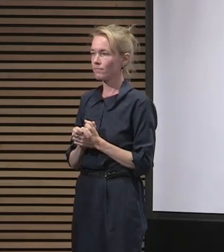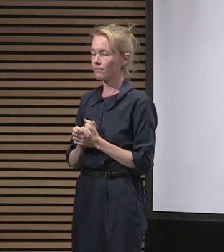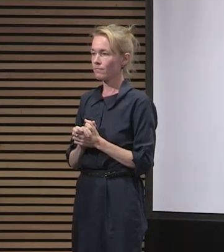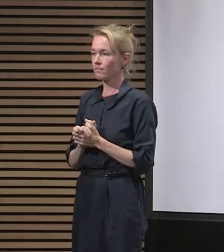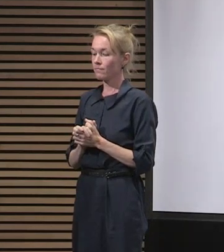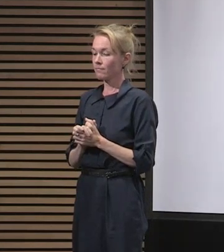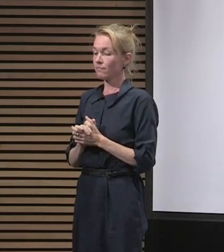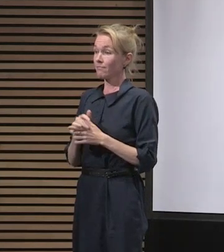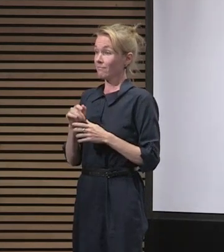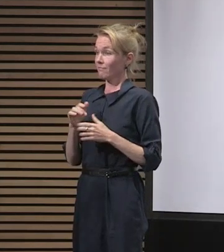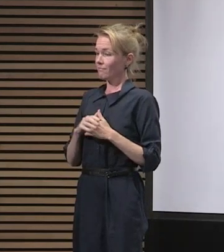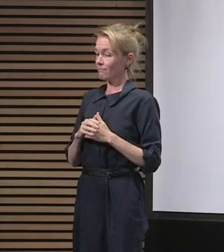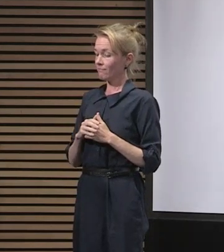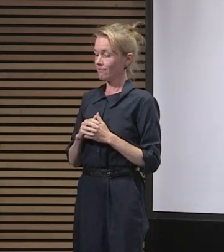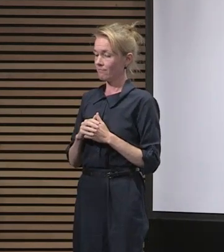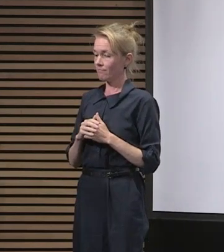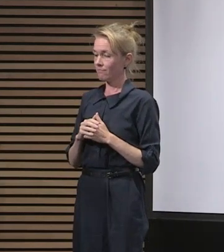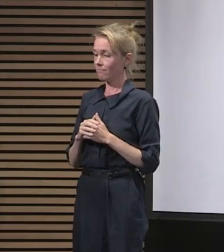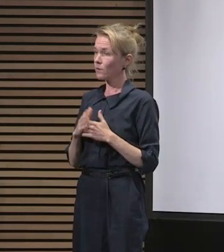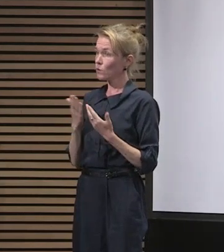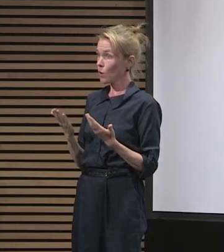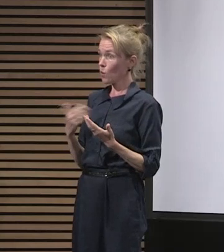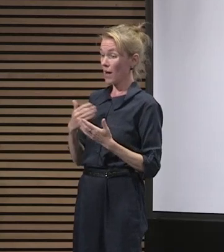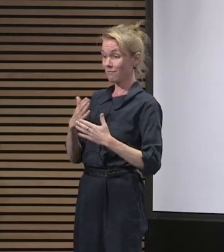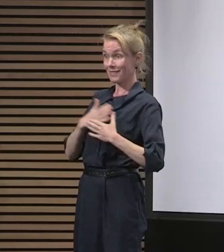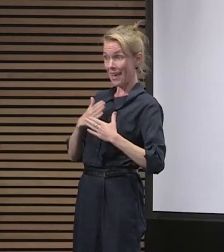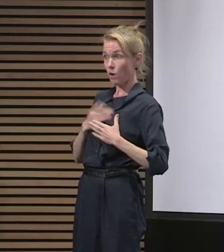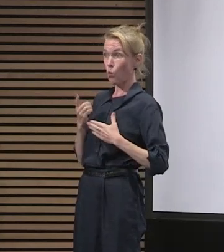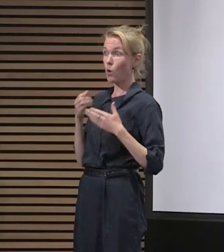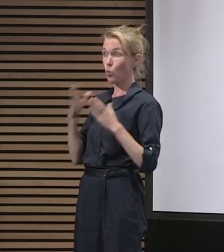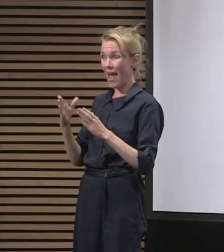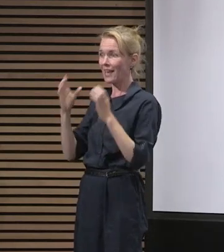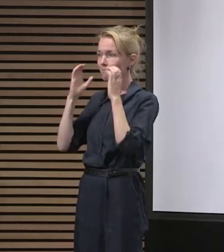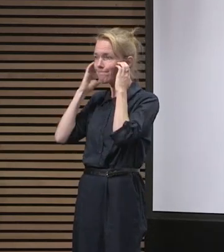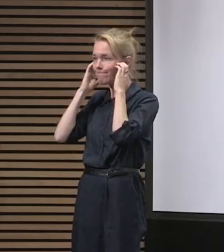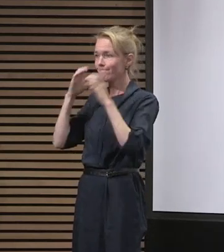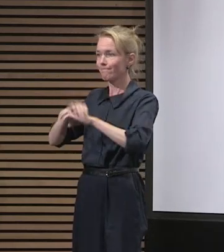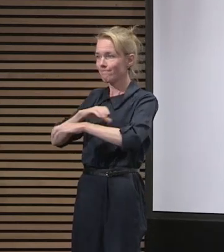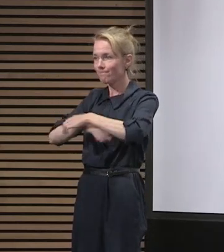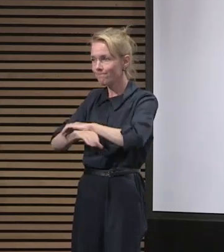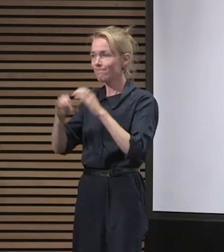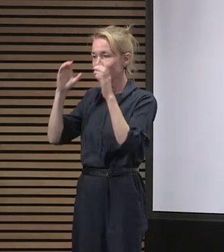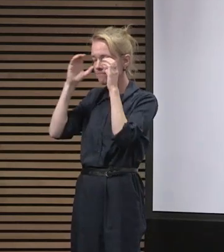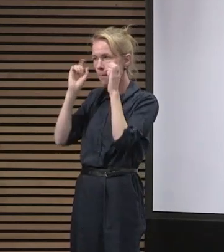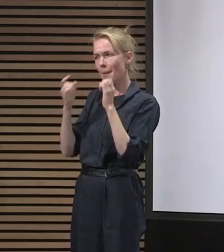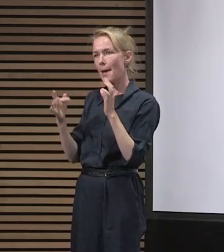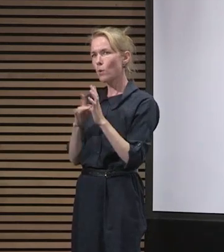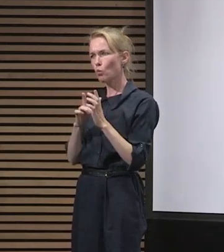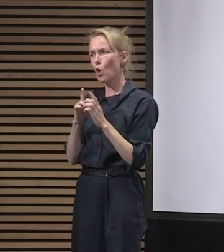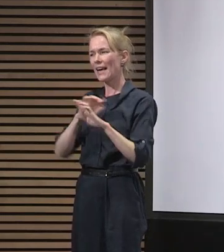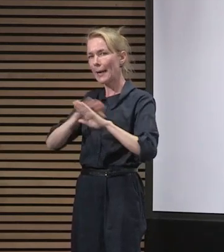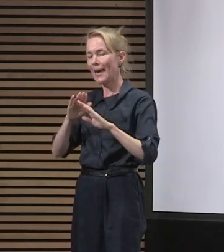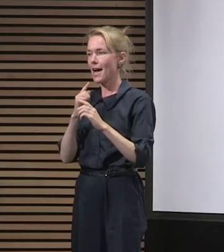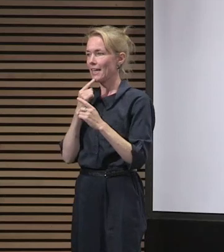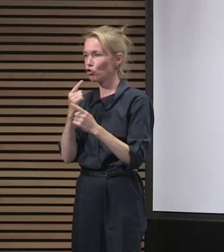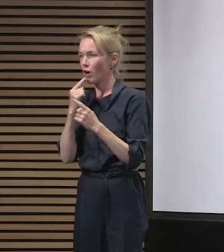course, is only part of keeping them safe. It's also important they know how to use PPE. Even putting on a mask